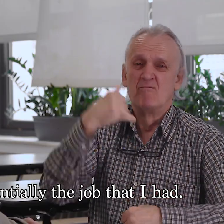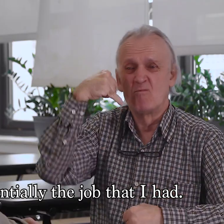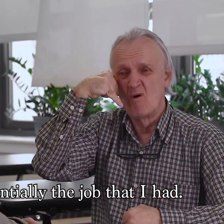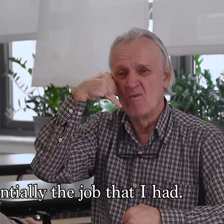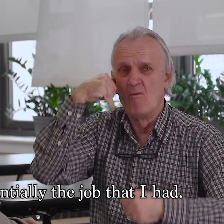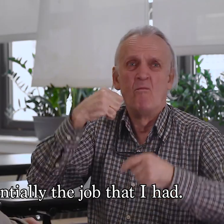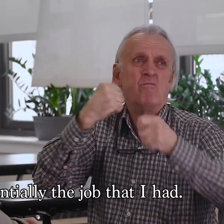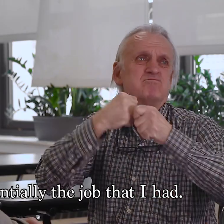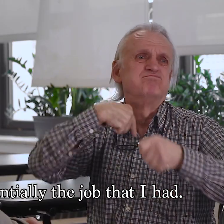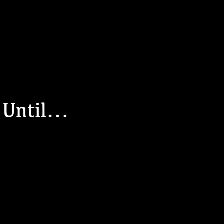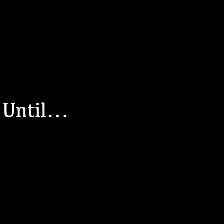job that I had.